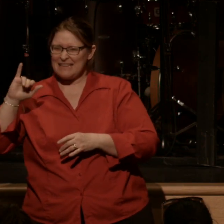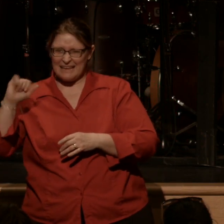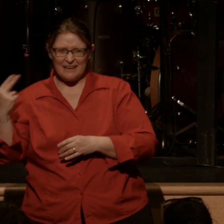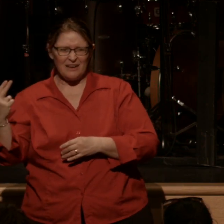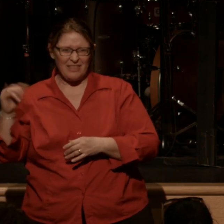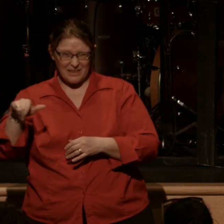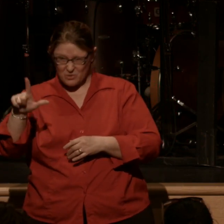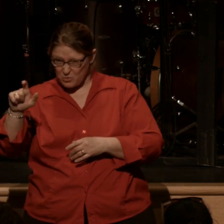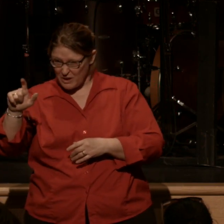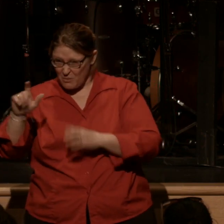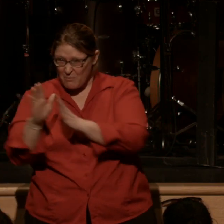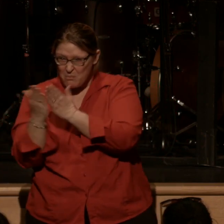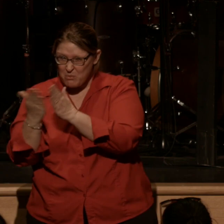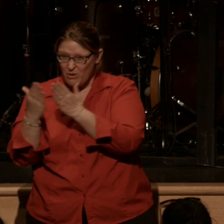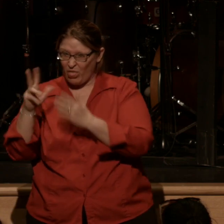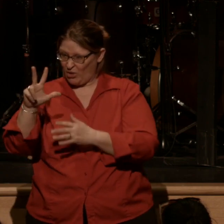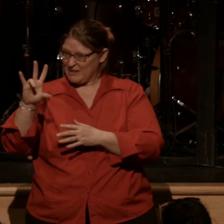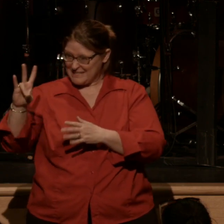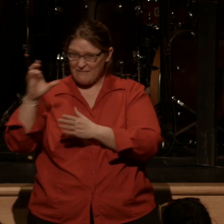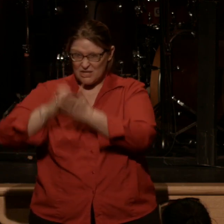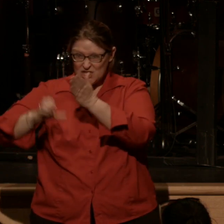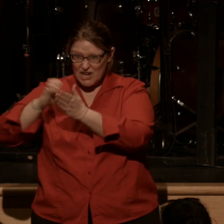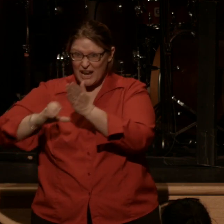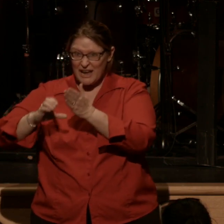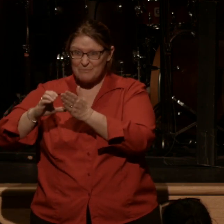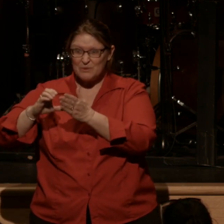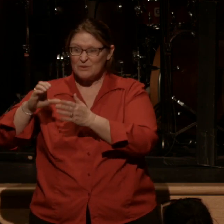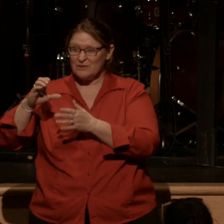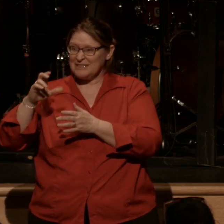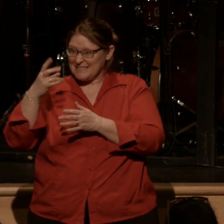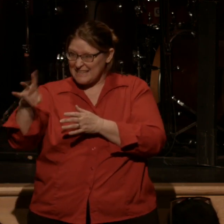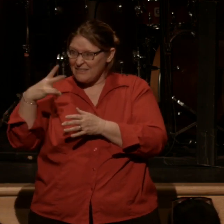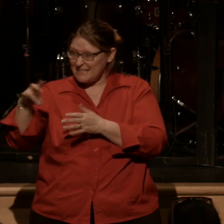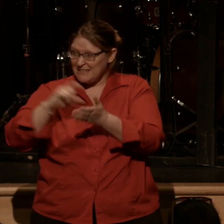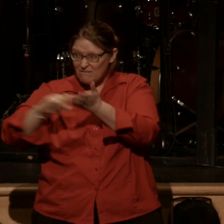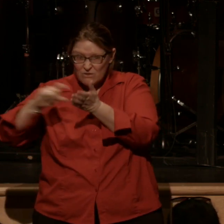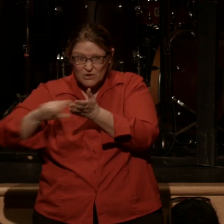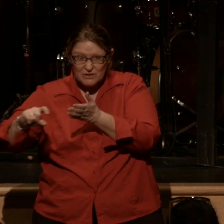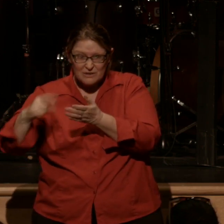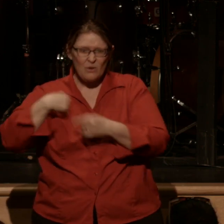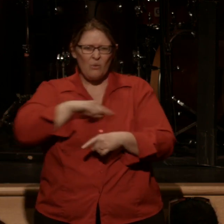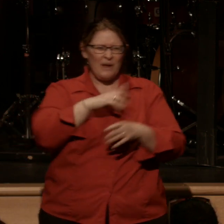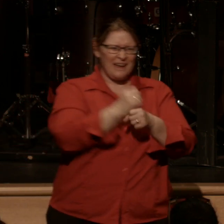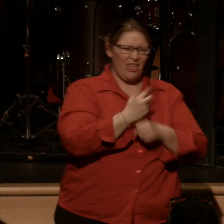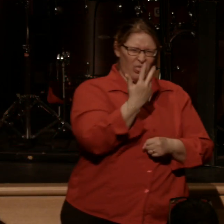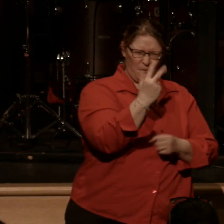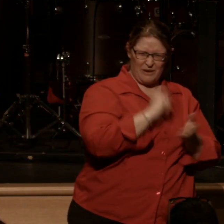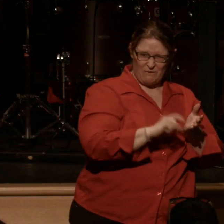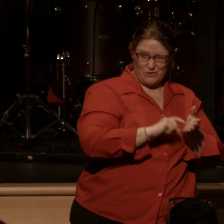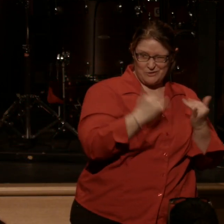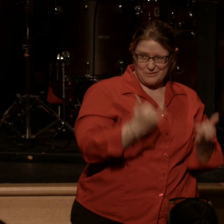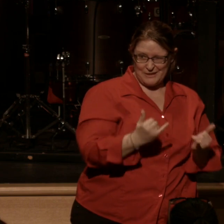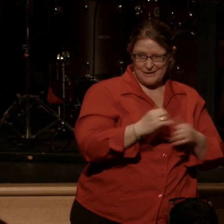That's 21 books, 37 chapters, and 17 verses, and we get 3 verses here